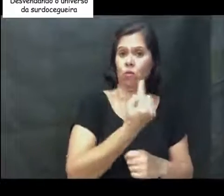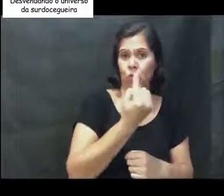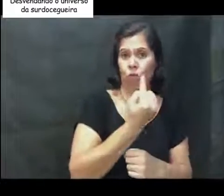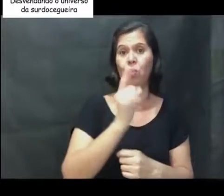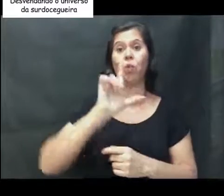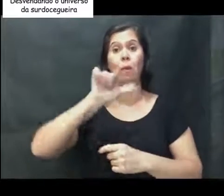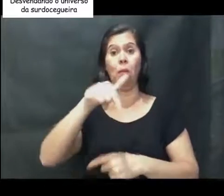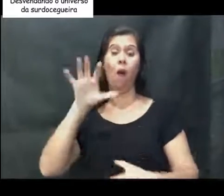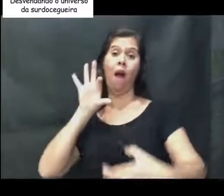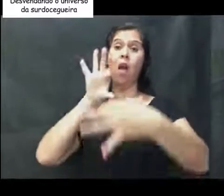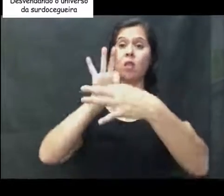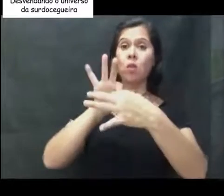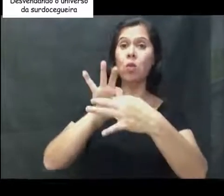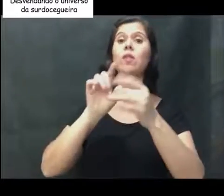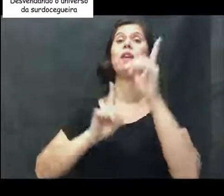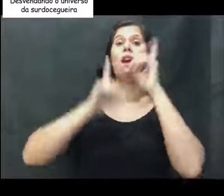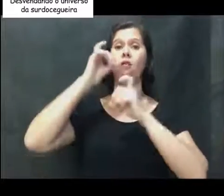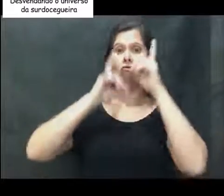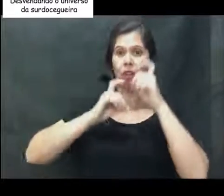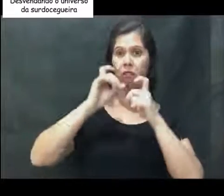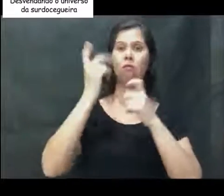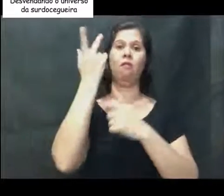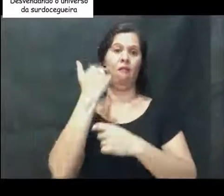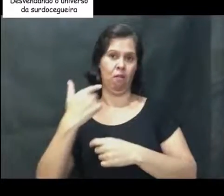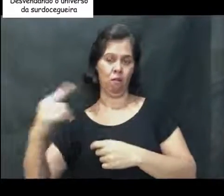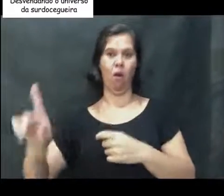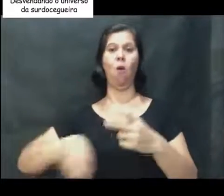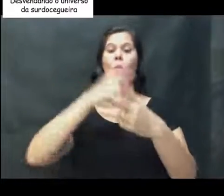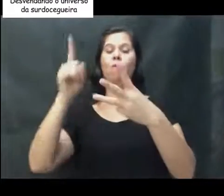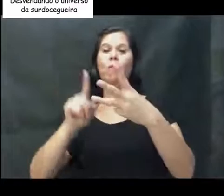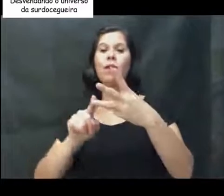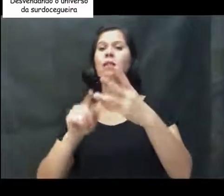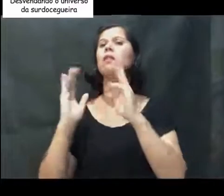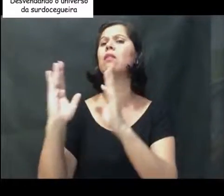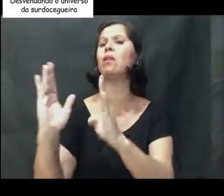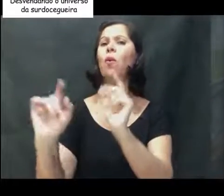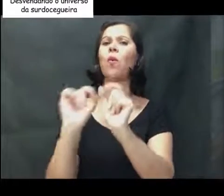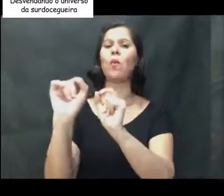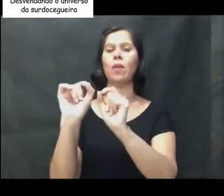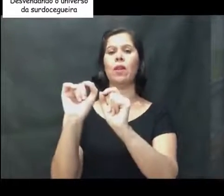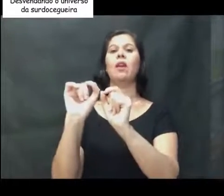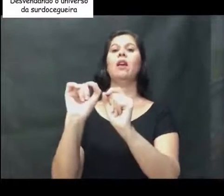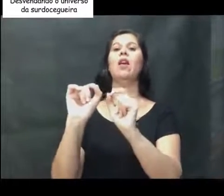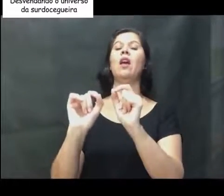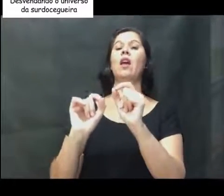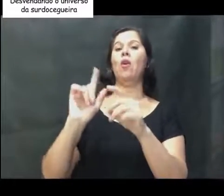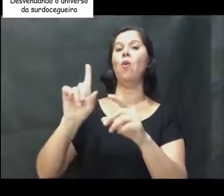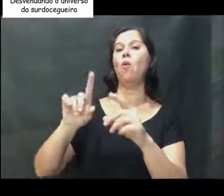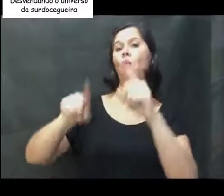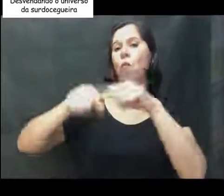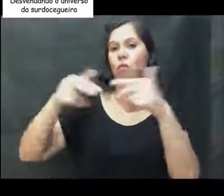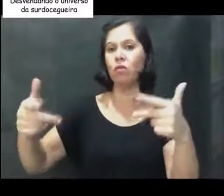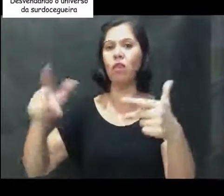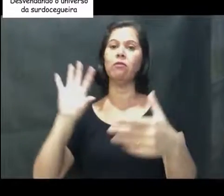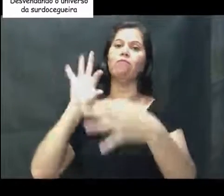Then I used objects associated with natural gestures, and then I used objects associated with tactile symbols.